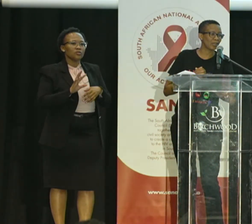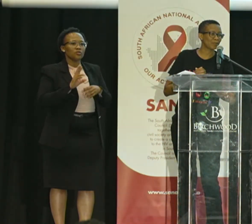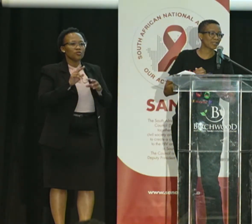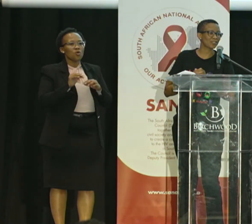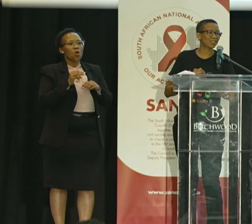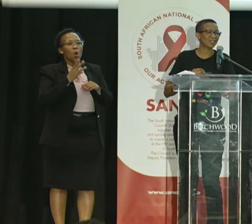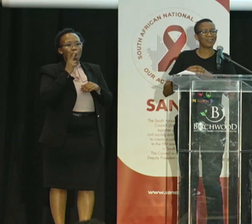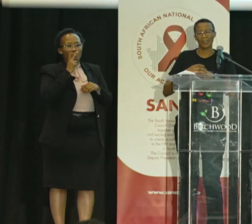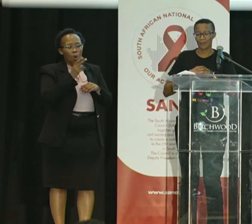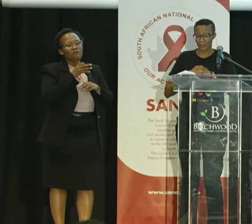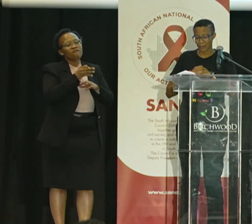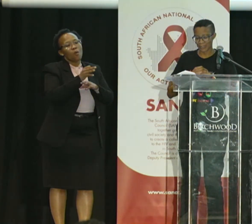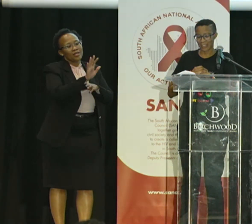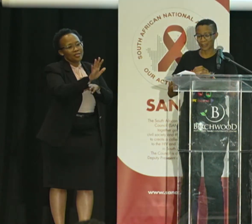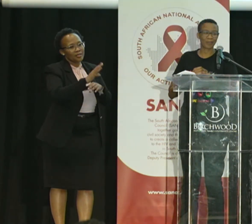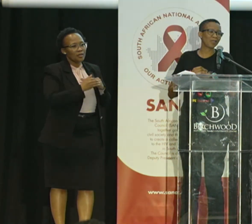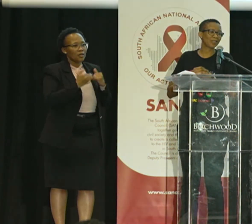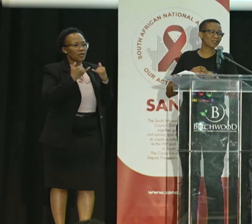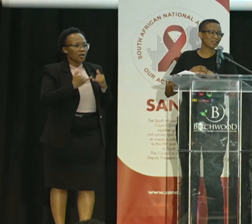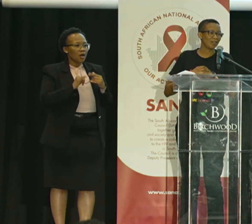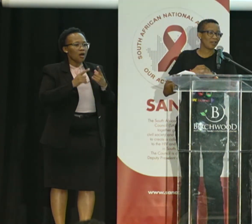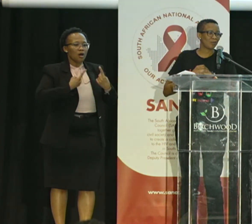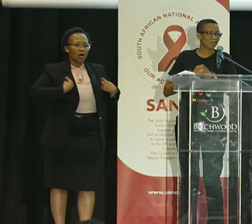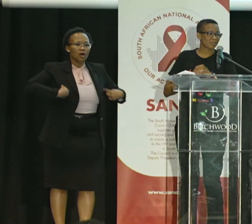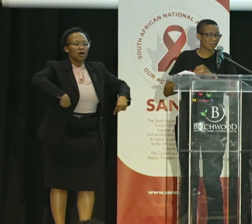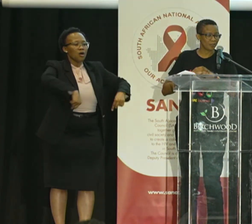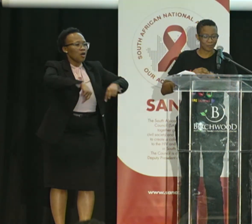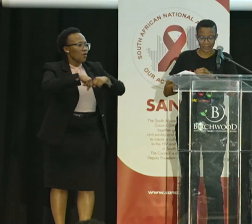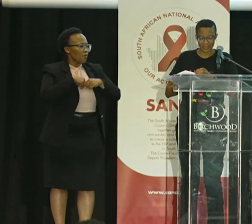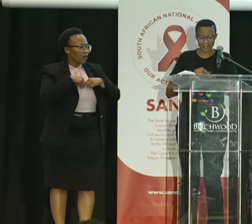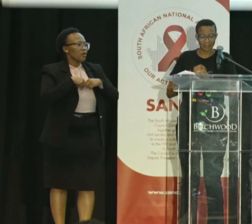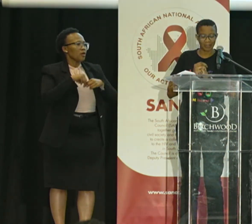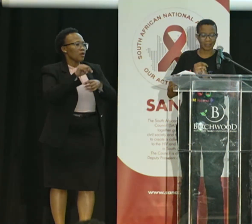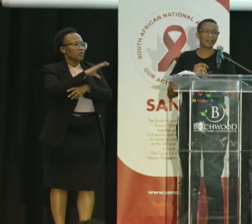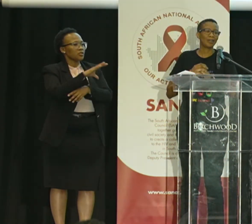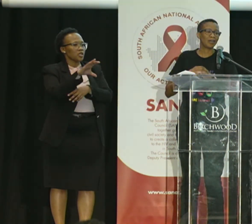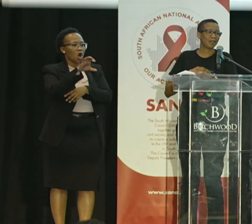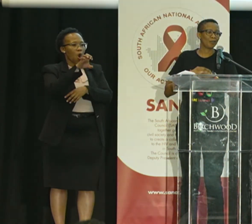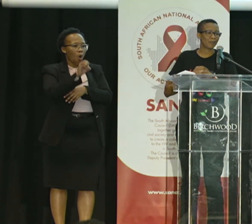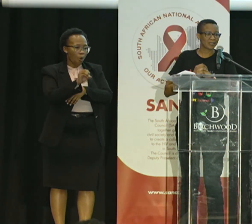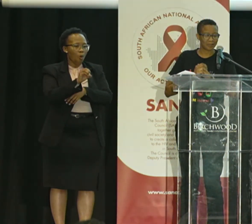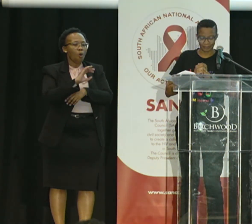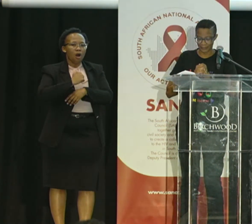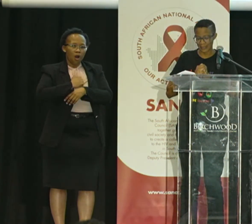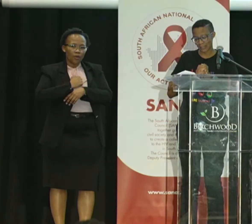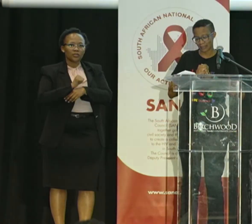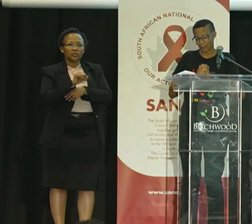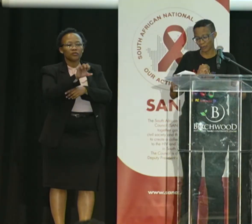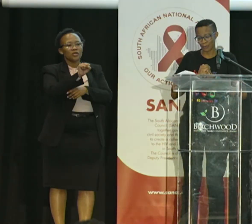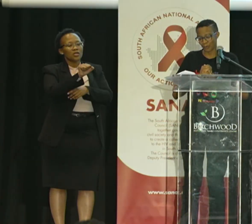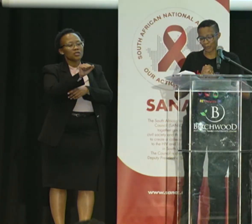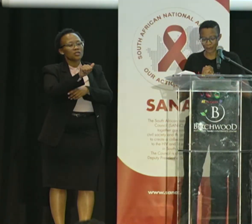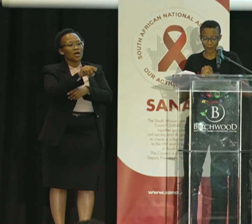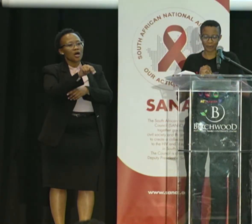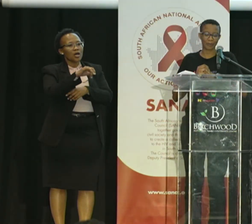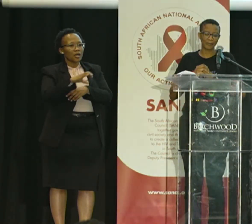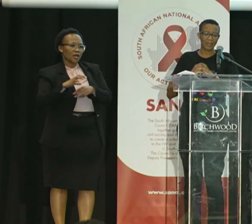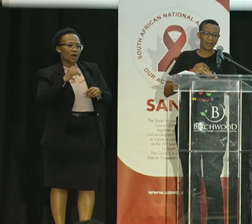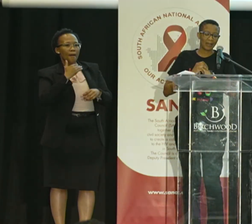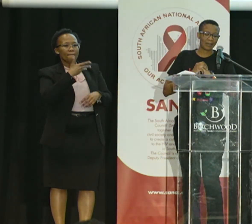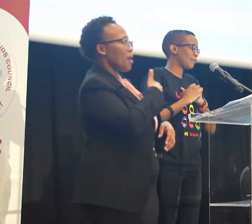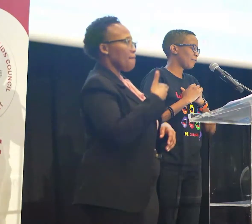her absentia, we do not acknowledge our CEO at SANAC, Madam